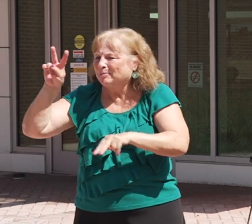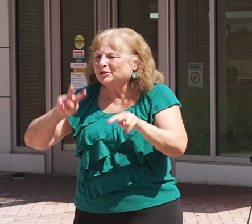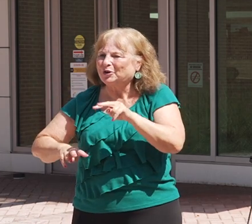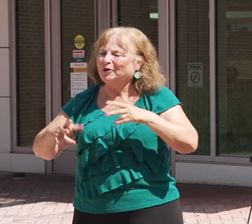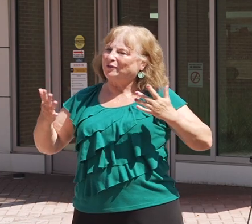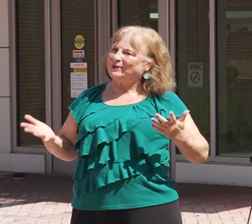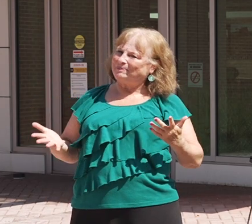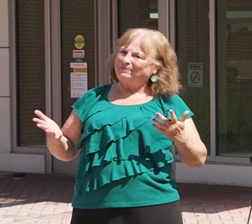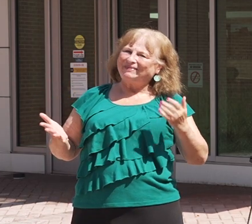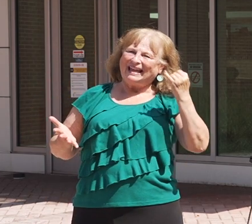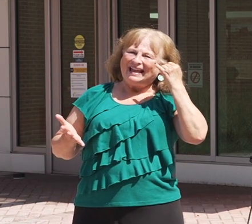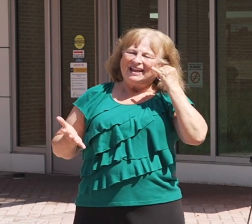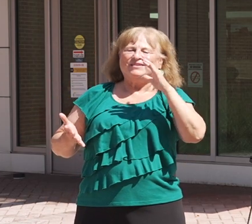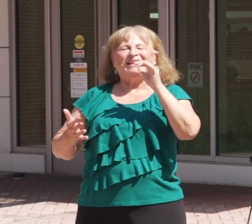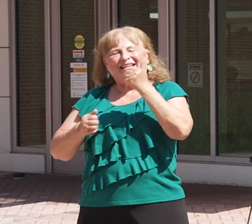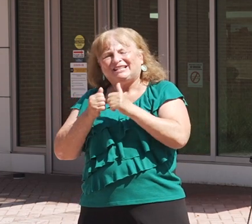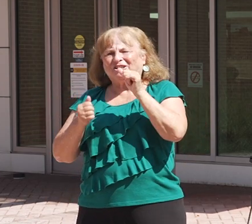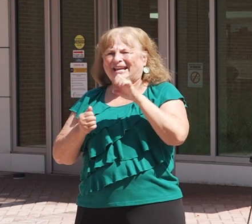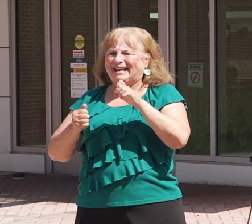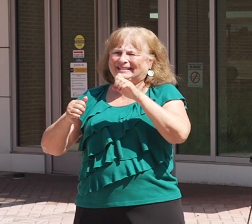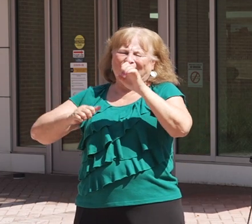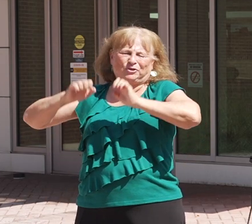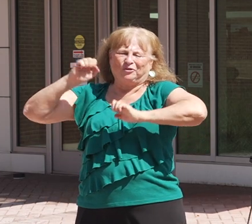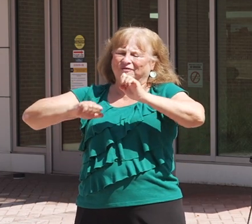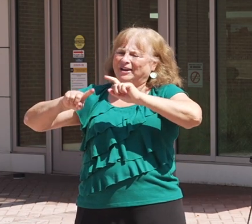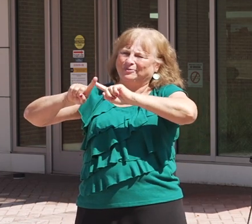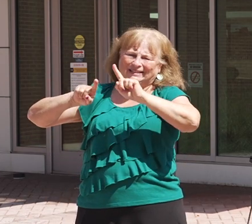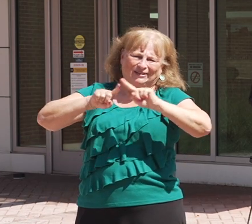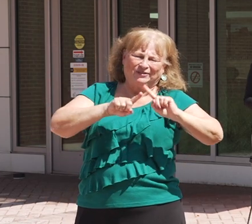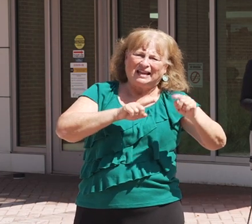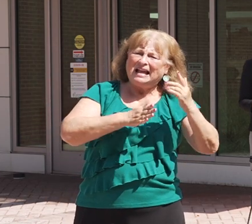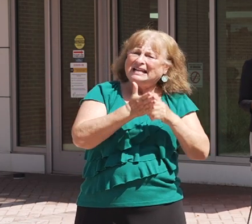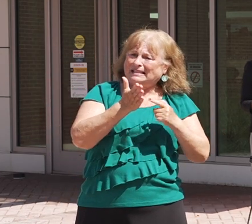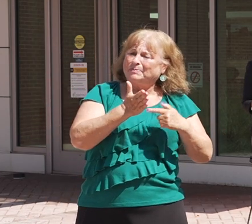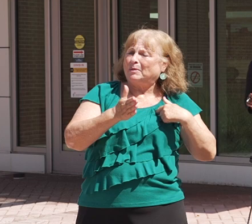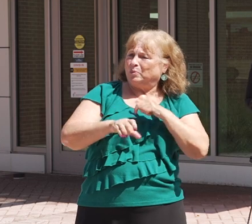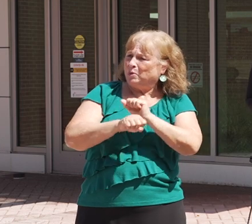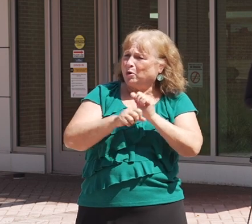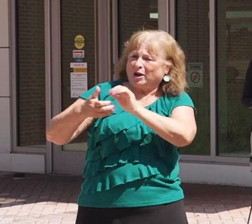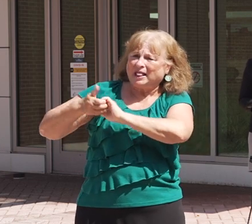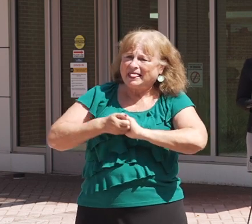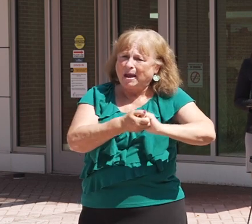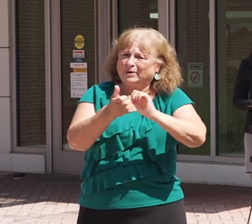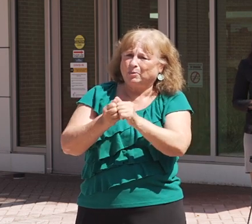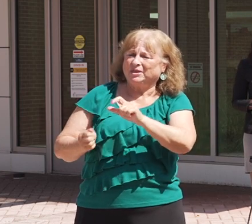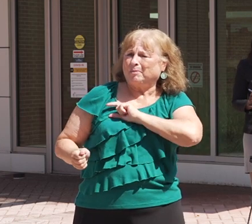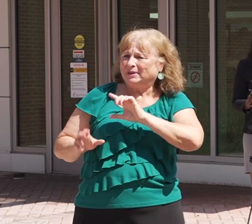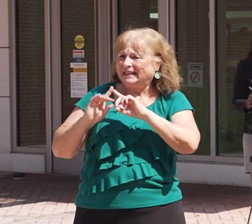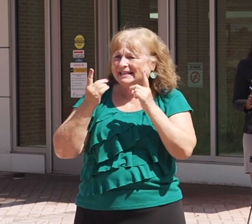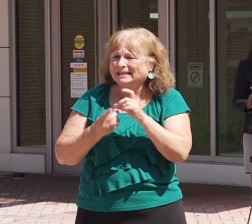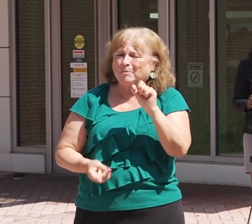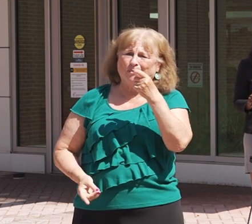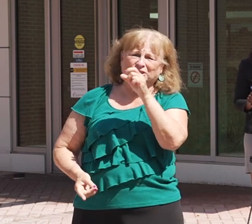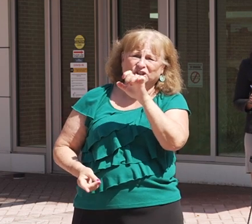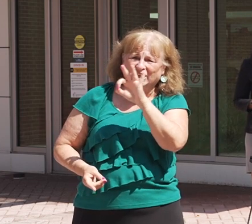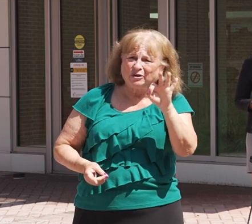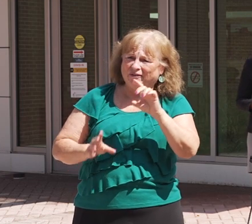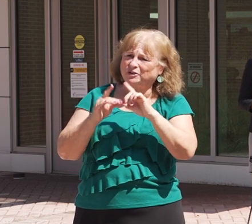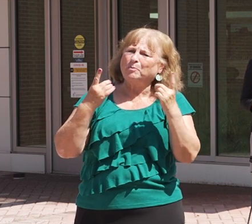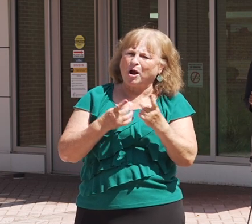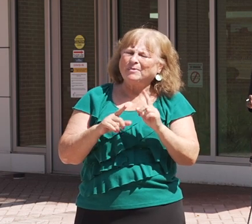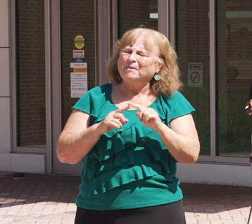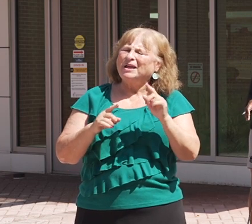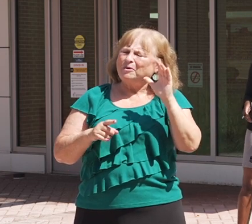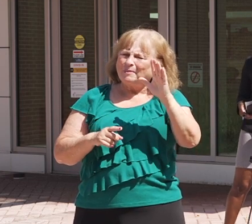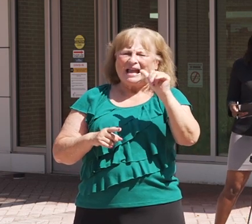so it's going to be a case-by-case evaluation. There are times, and we'll work collaboratively with the police department and the sheriff's department, but there